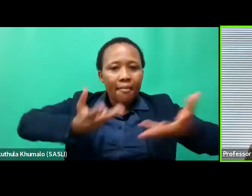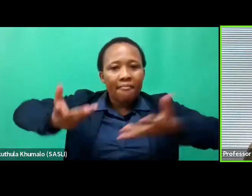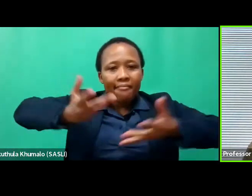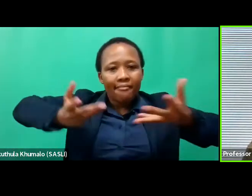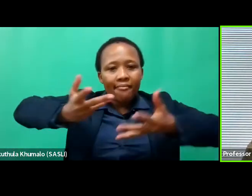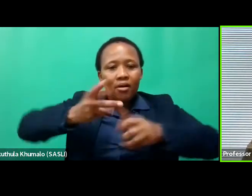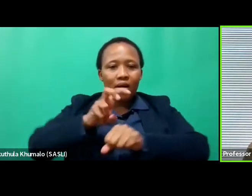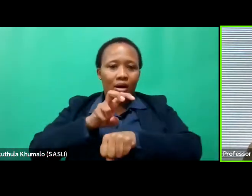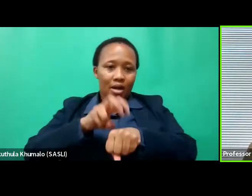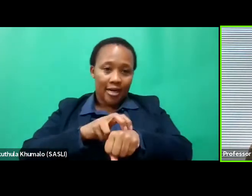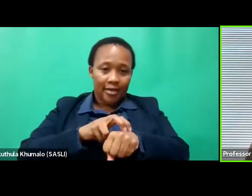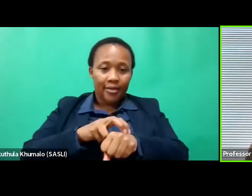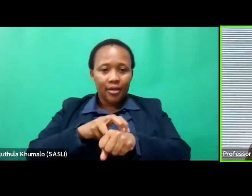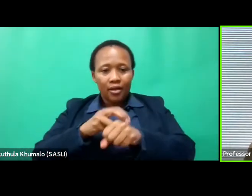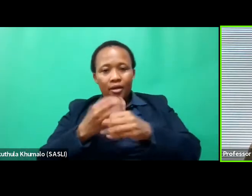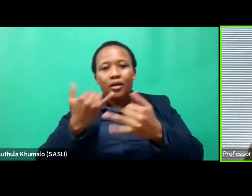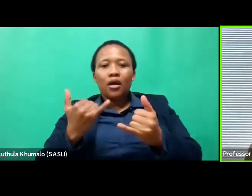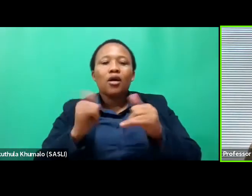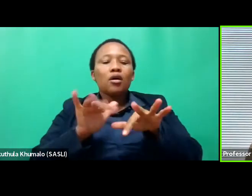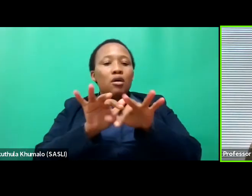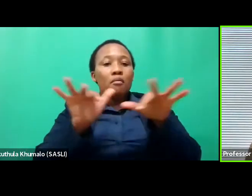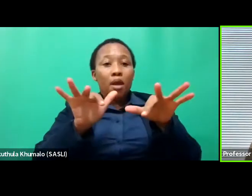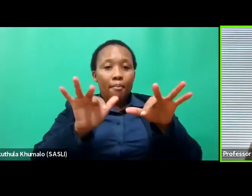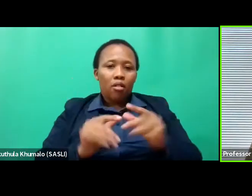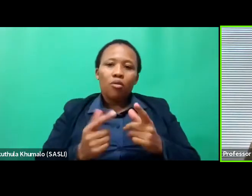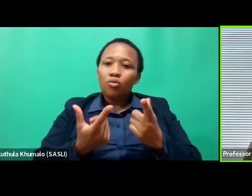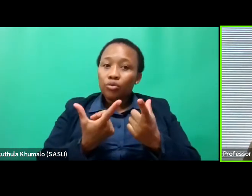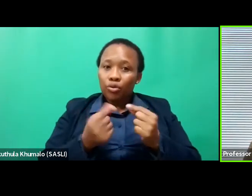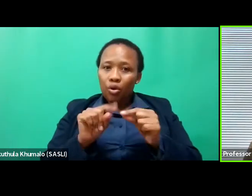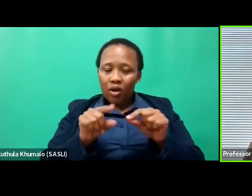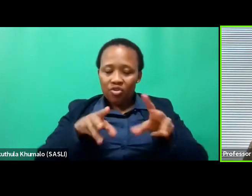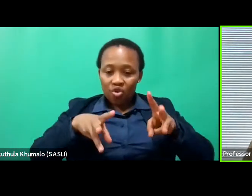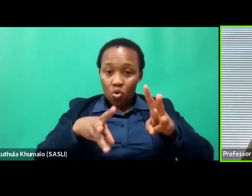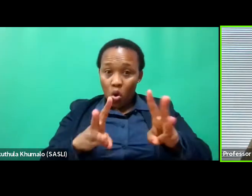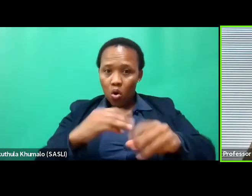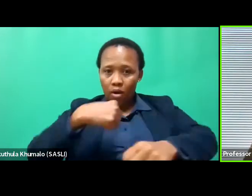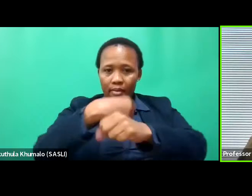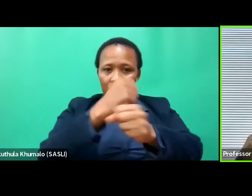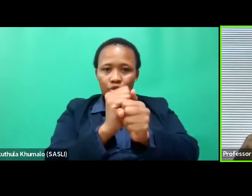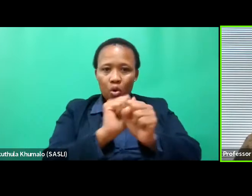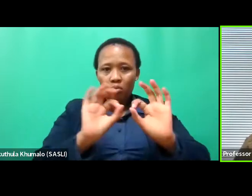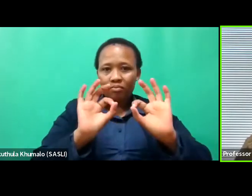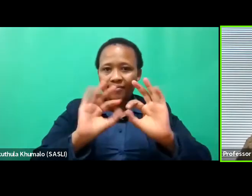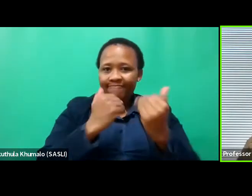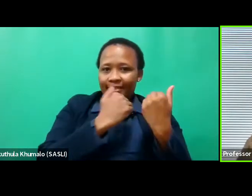how is it that the people who make our roads safe and create this stability in our lives for us to